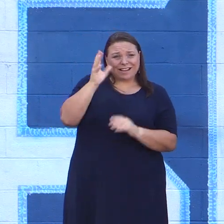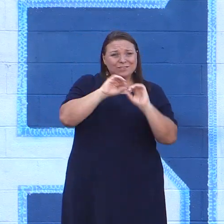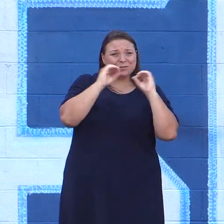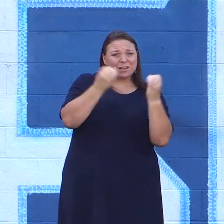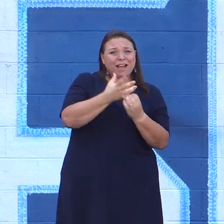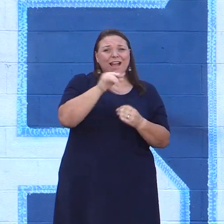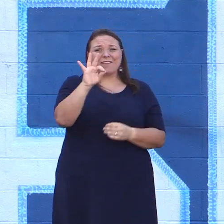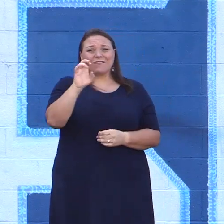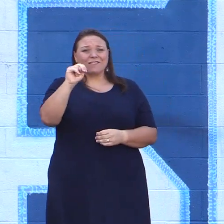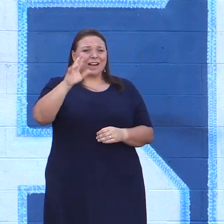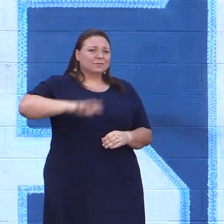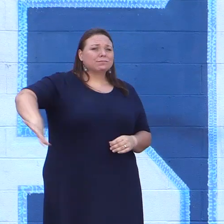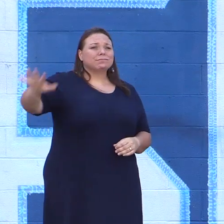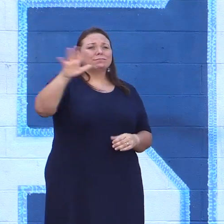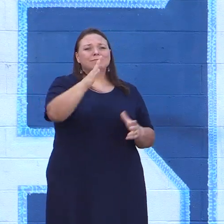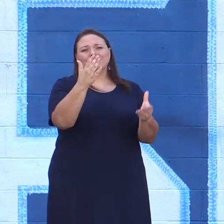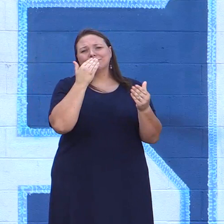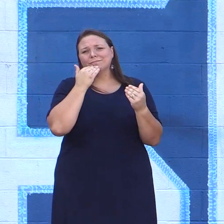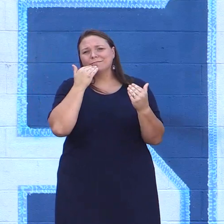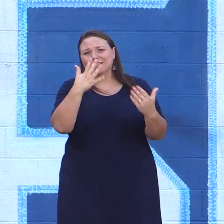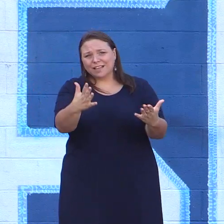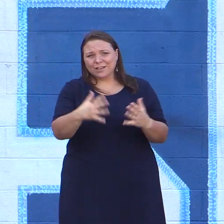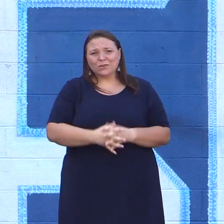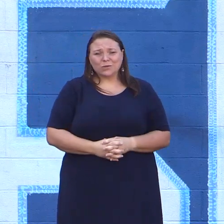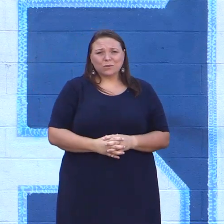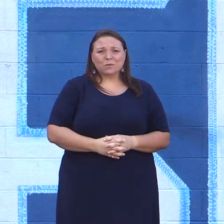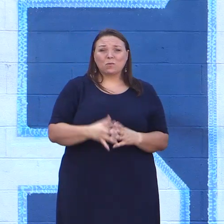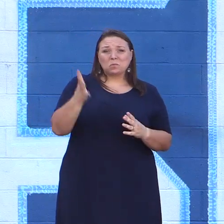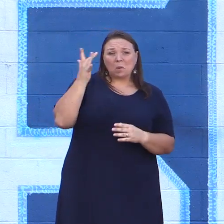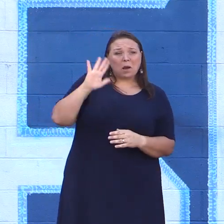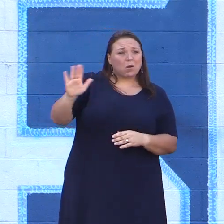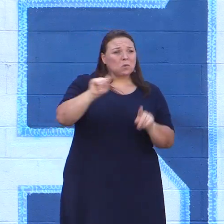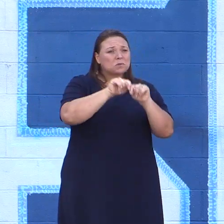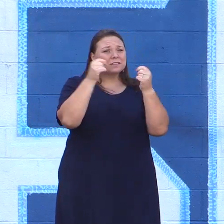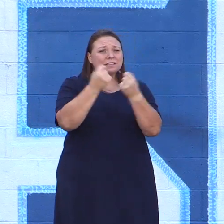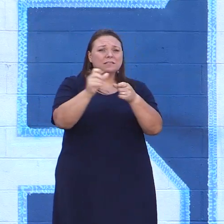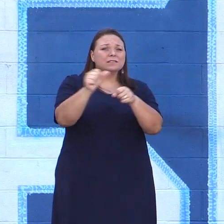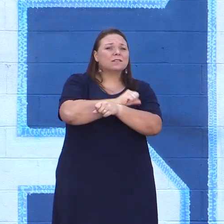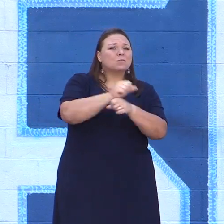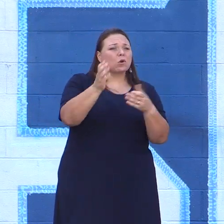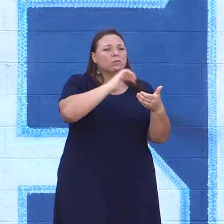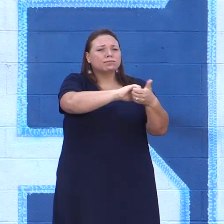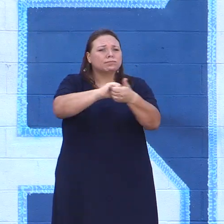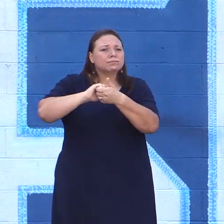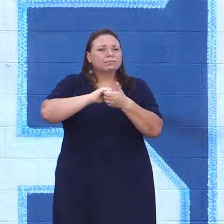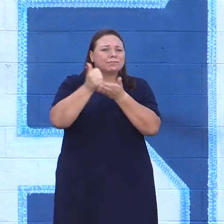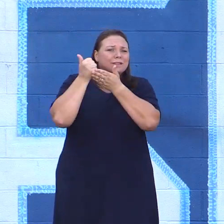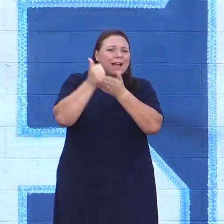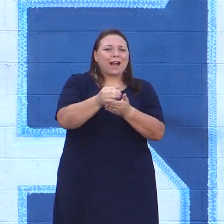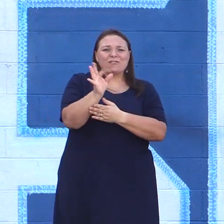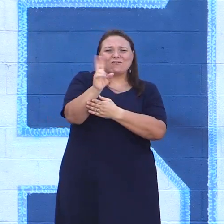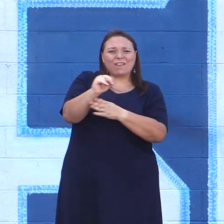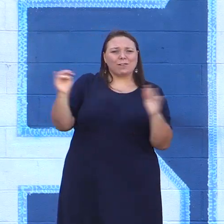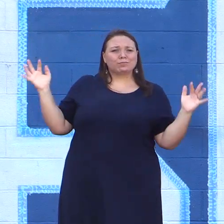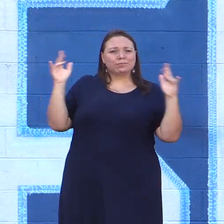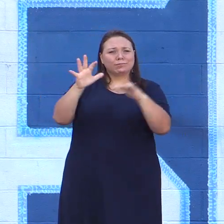Titans fans everywhere, thank you so much for all of your teamwork and collaboration to bring fans back to Nissan